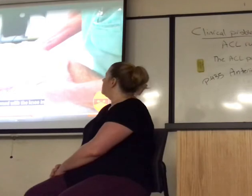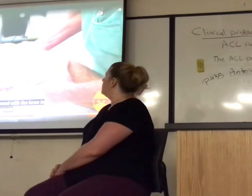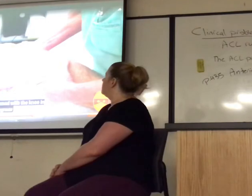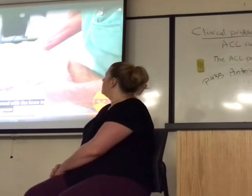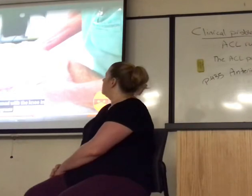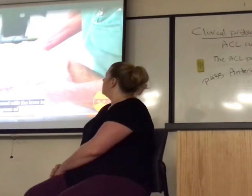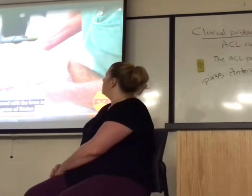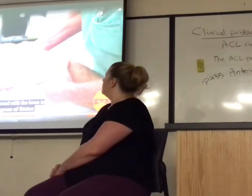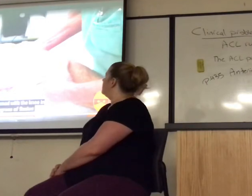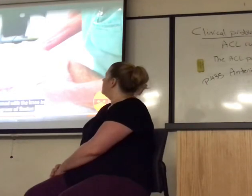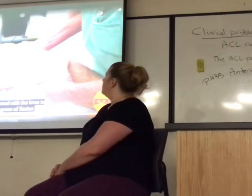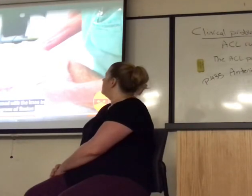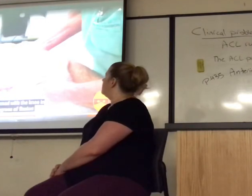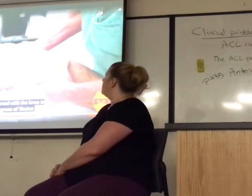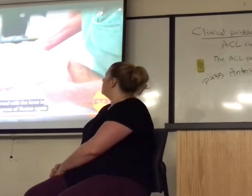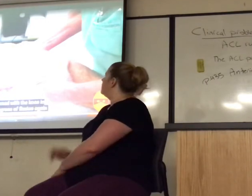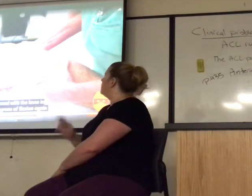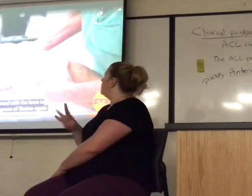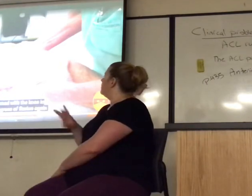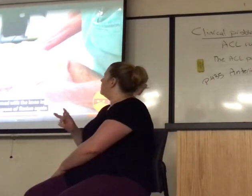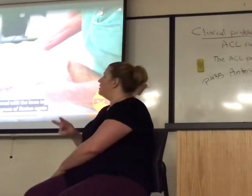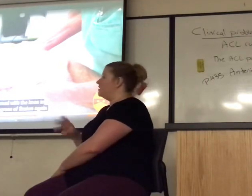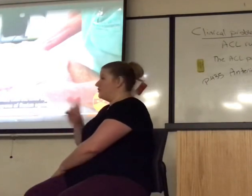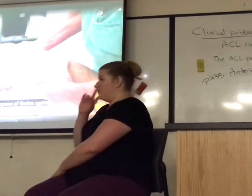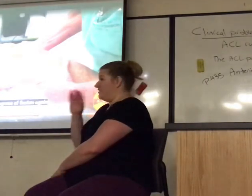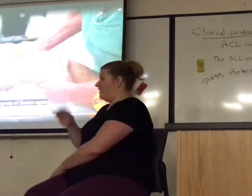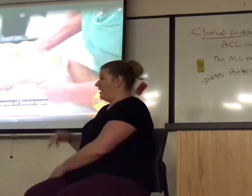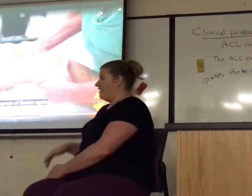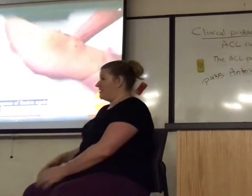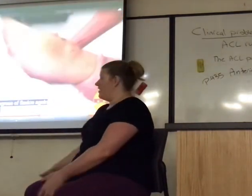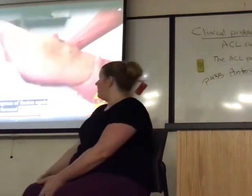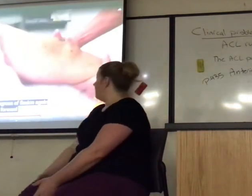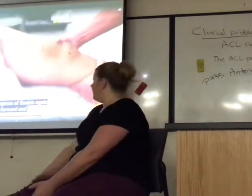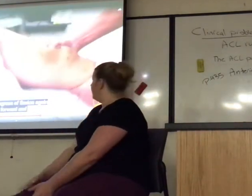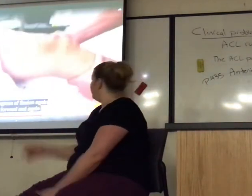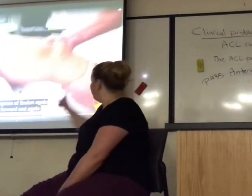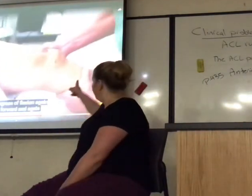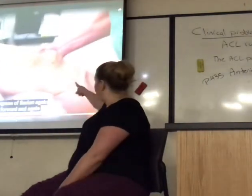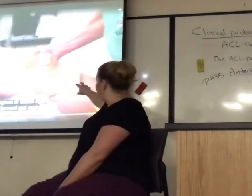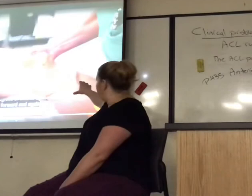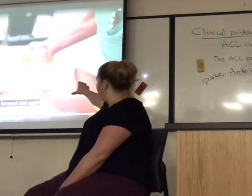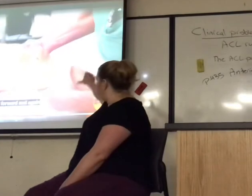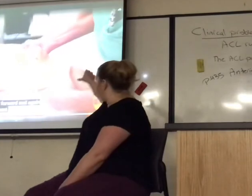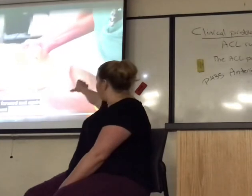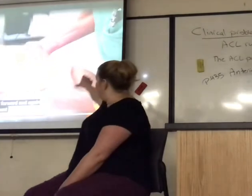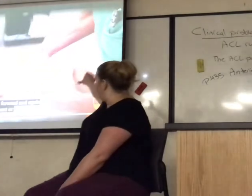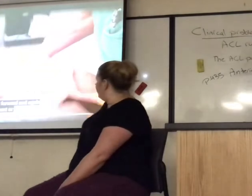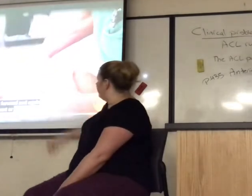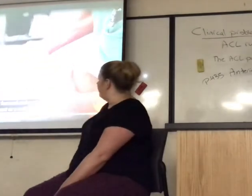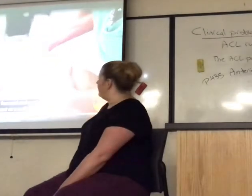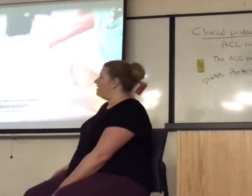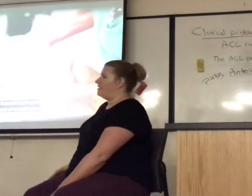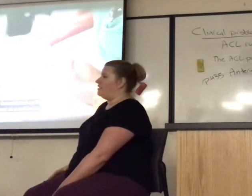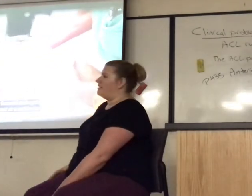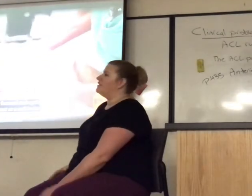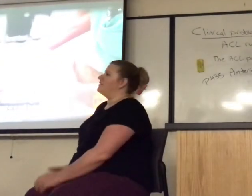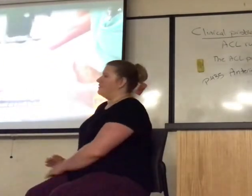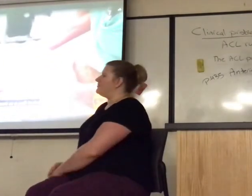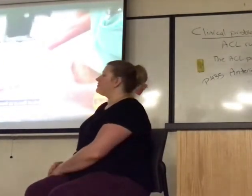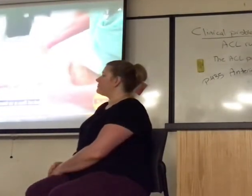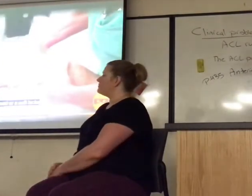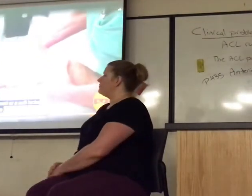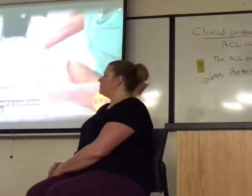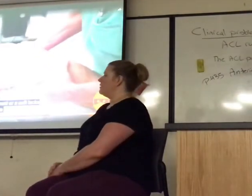to 30 degrees of flexion. Again, the tibia is pulled forward, and again, too much movement or a soft,